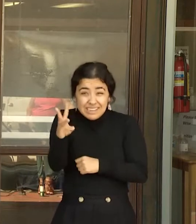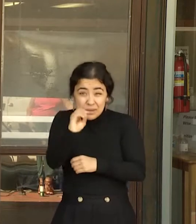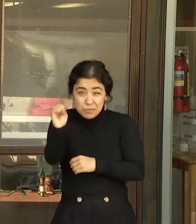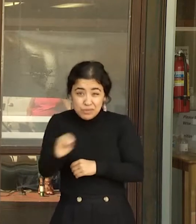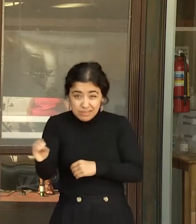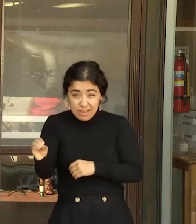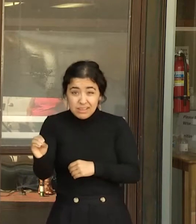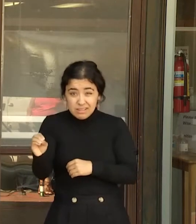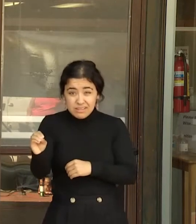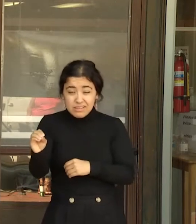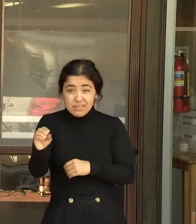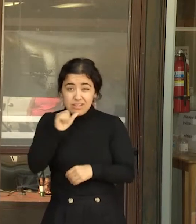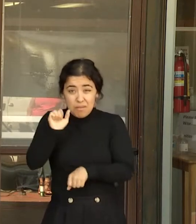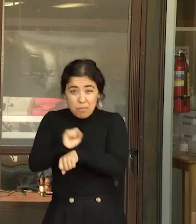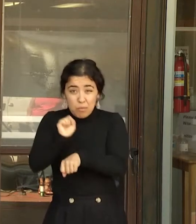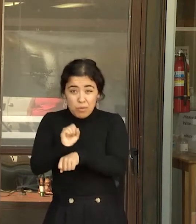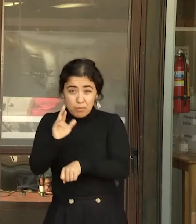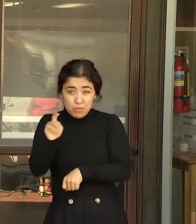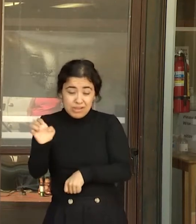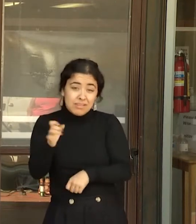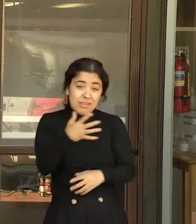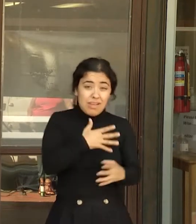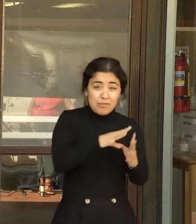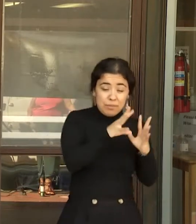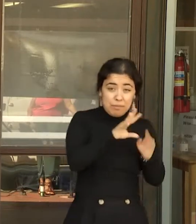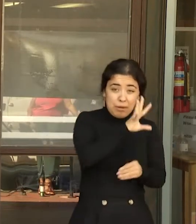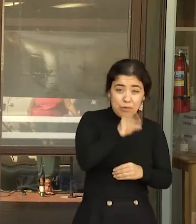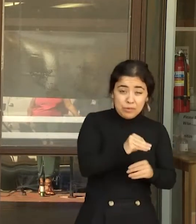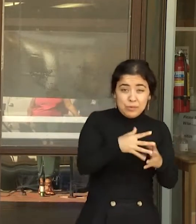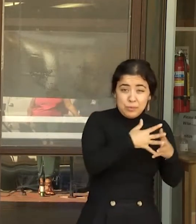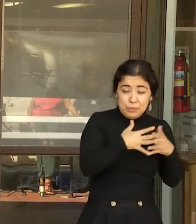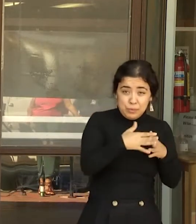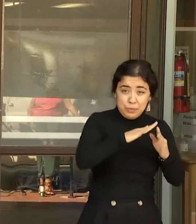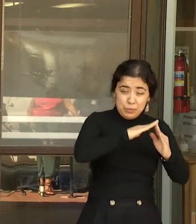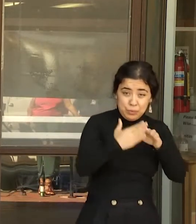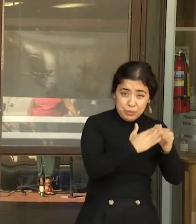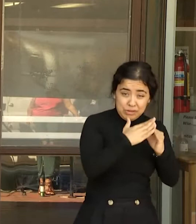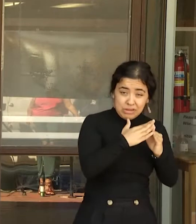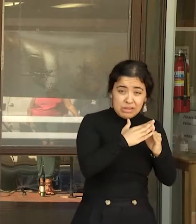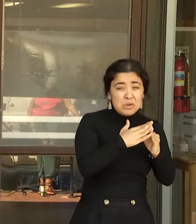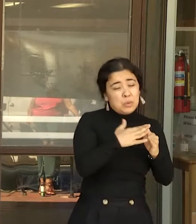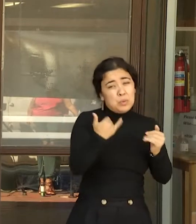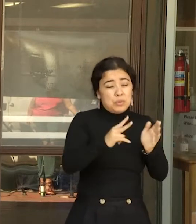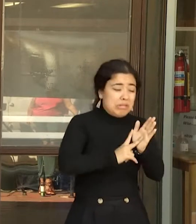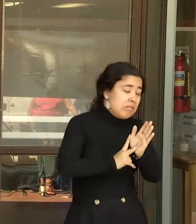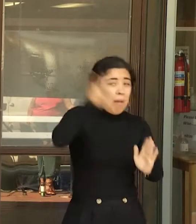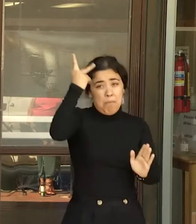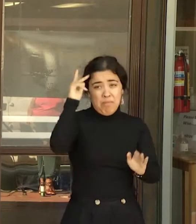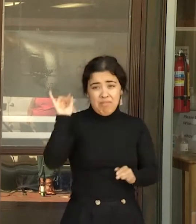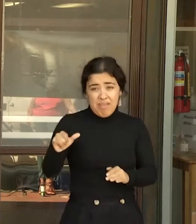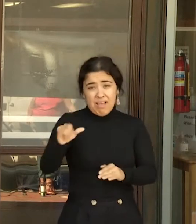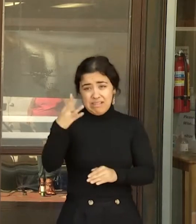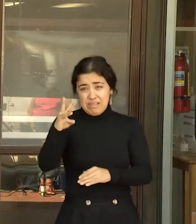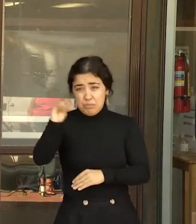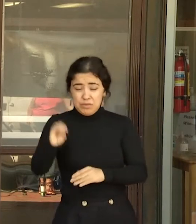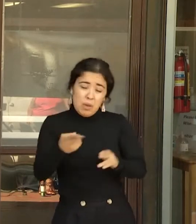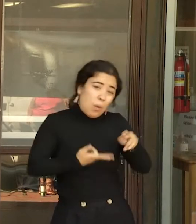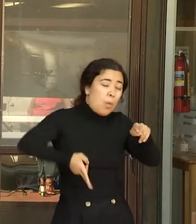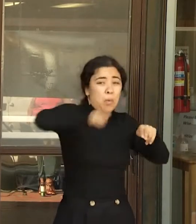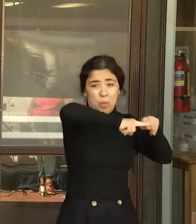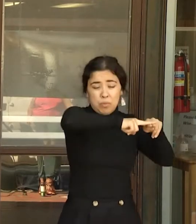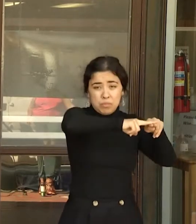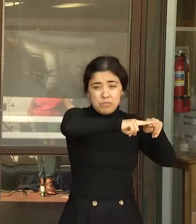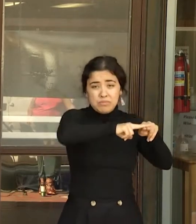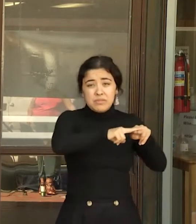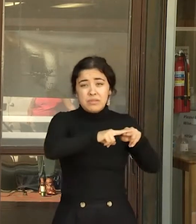double whatever the going rate is. Scared renters are facing eviction when the Chief Judge's moratorium expires in just a